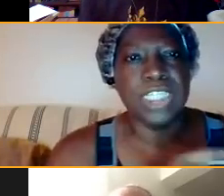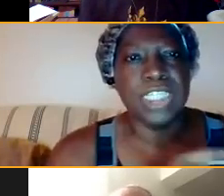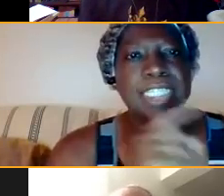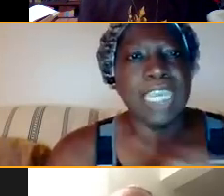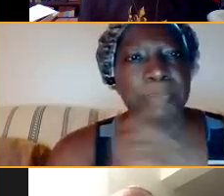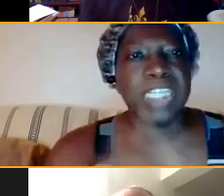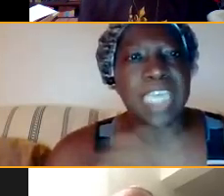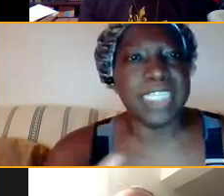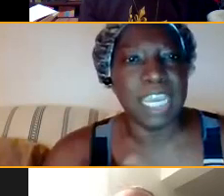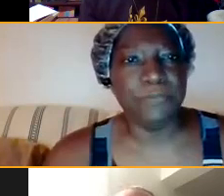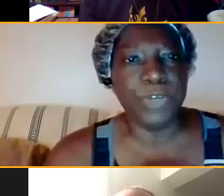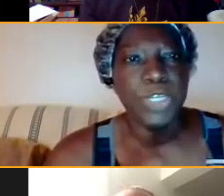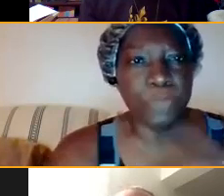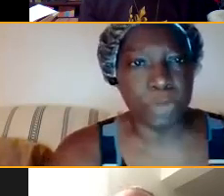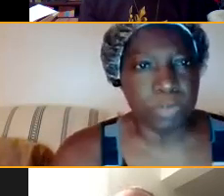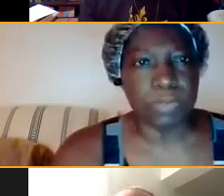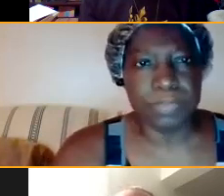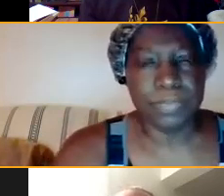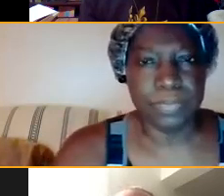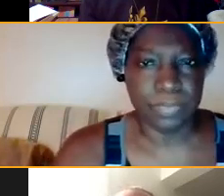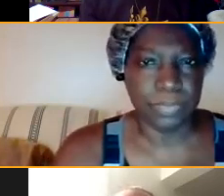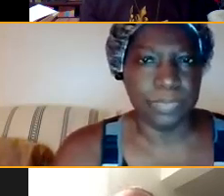which is the same exact sign for the fruit,